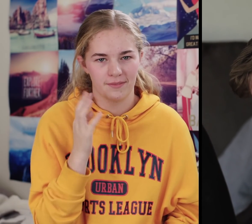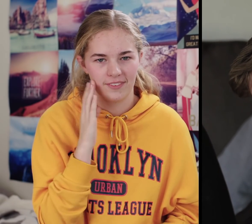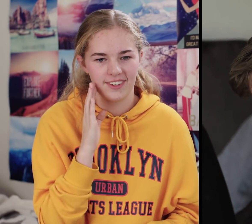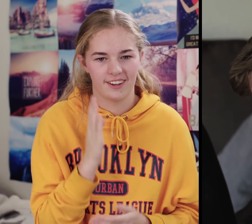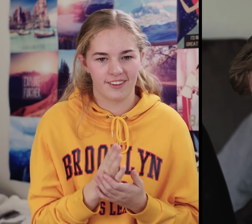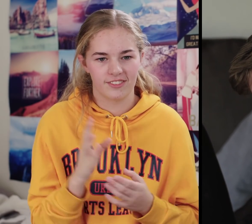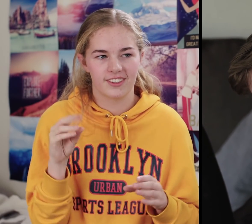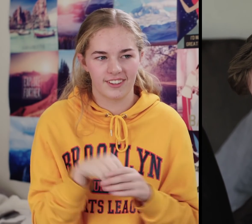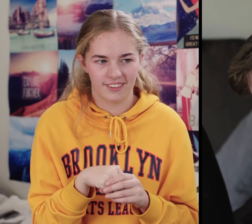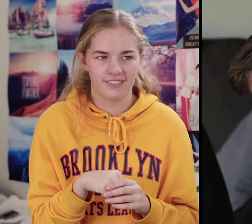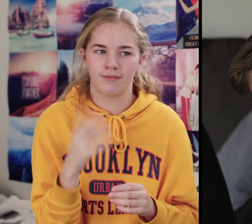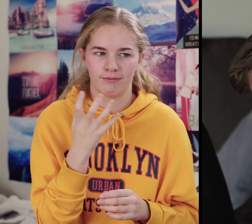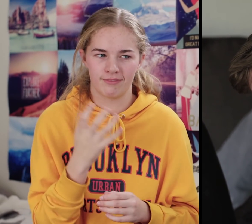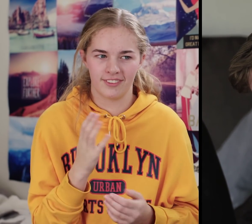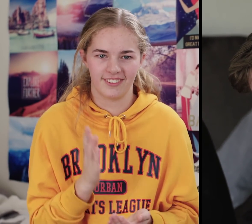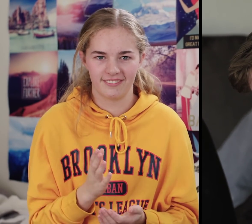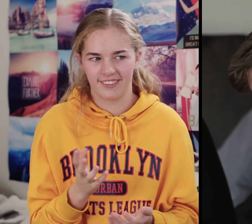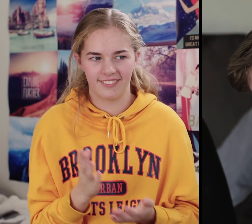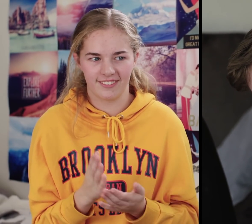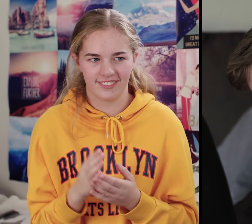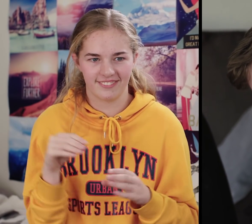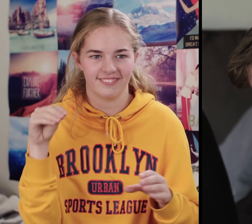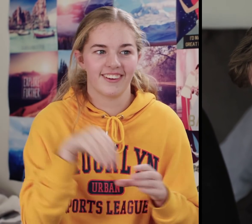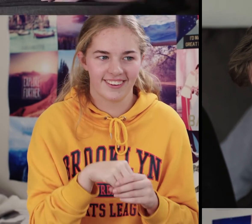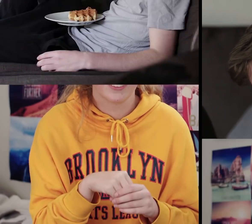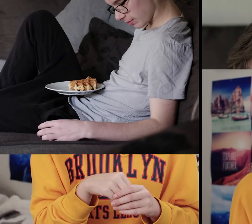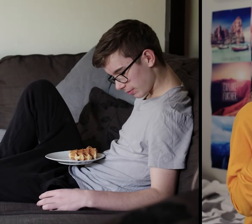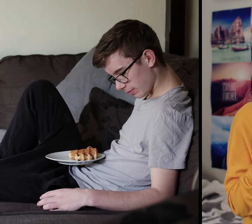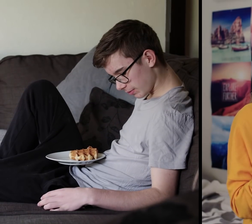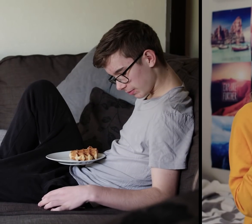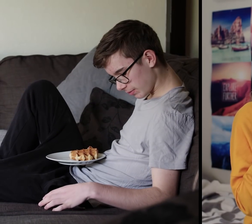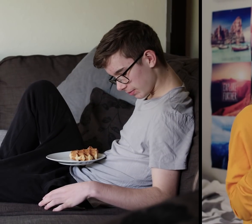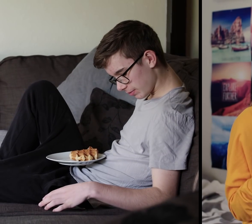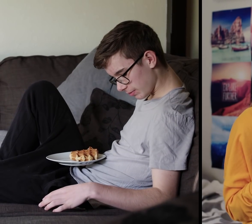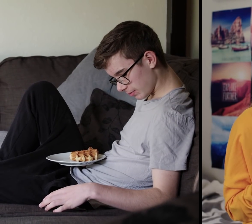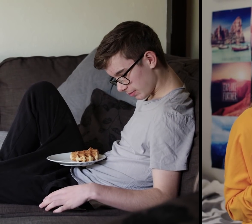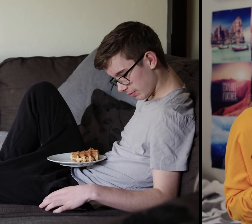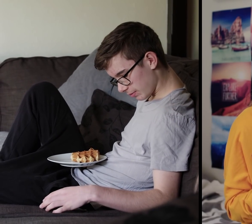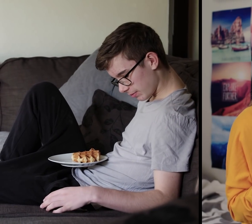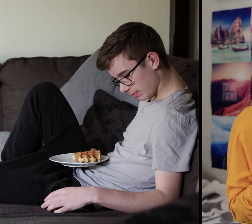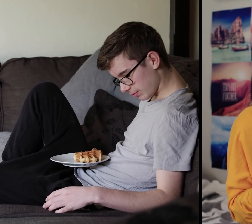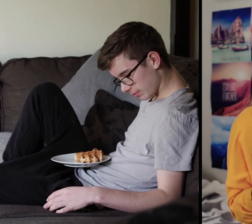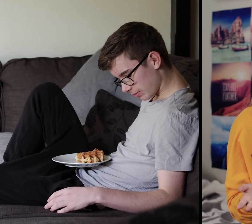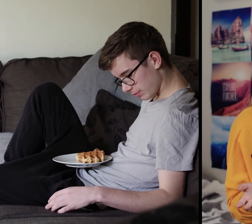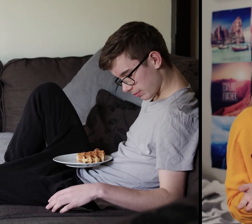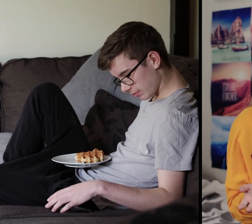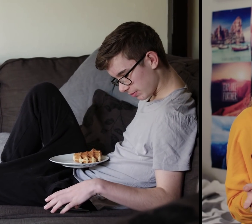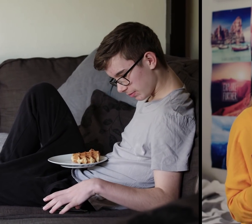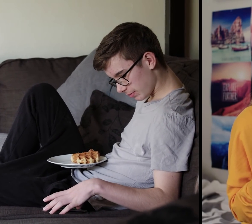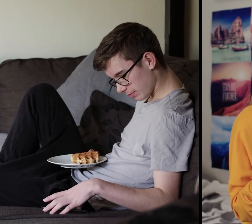he really gets into it. I mean, brothers, they're annoying, right? But